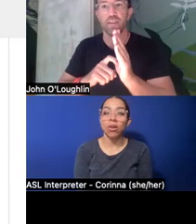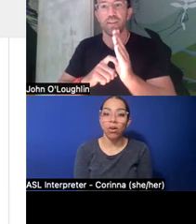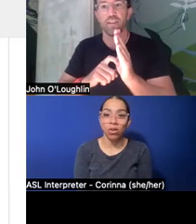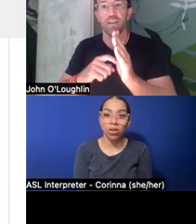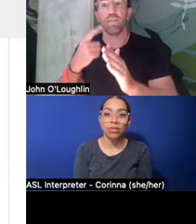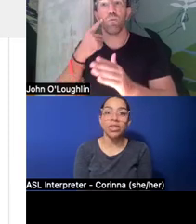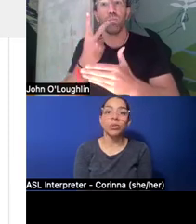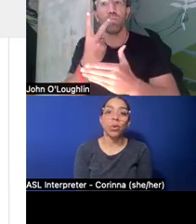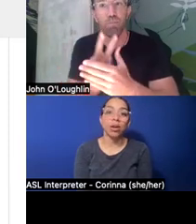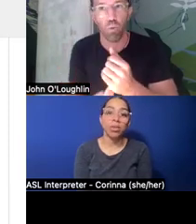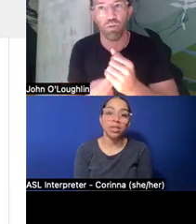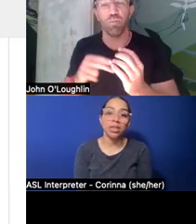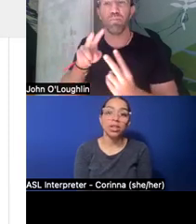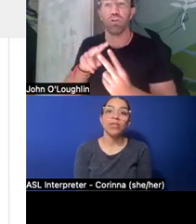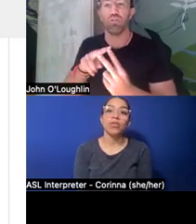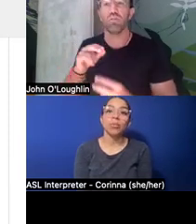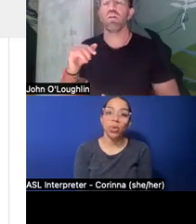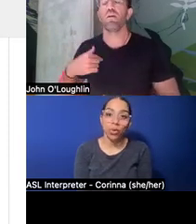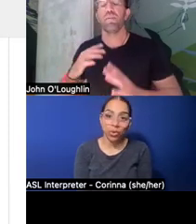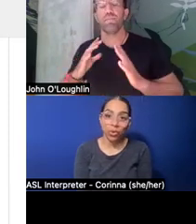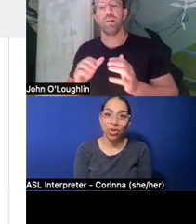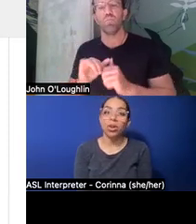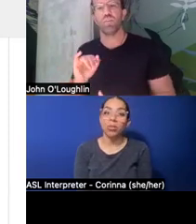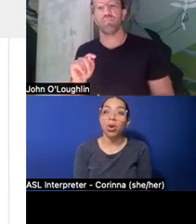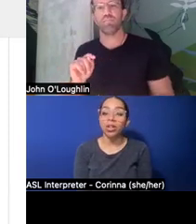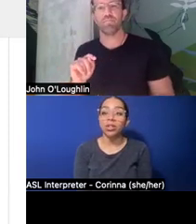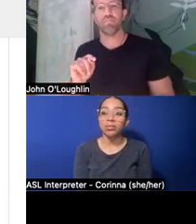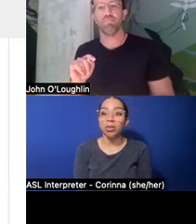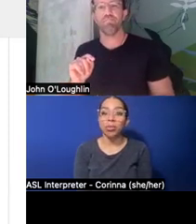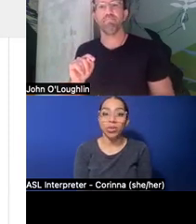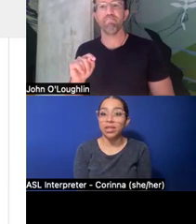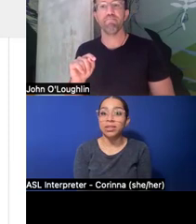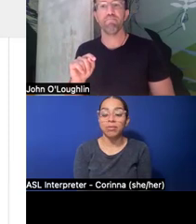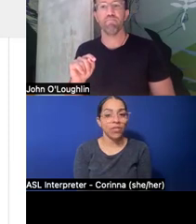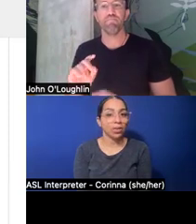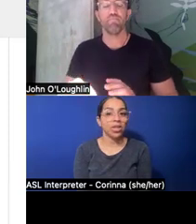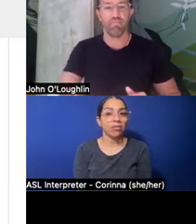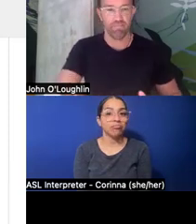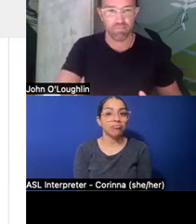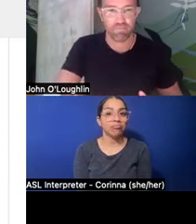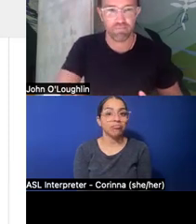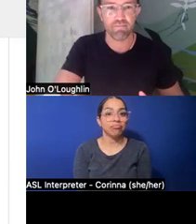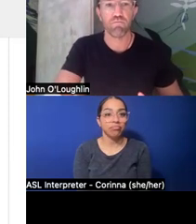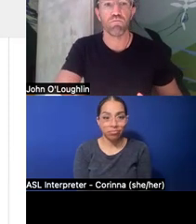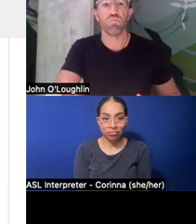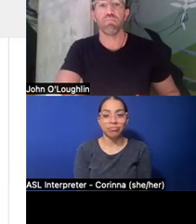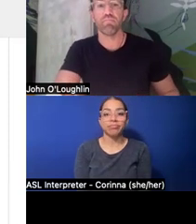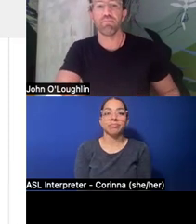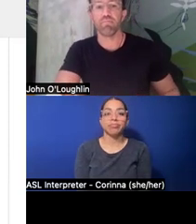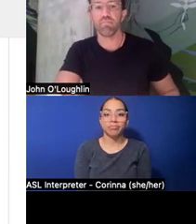complete all of the requirements for both partners on both ends, I'm fine with it.